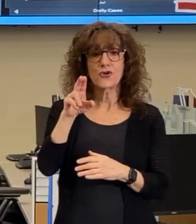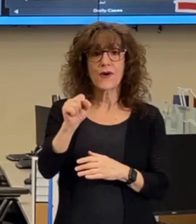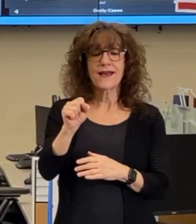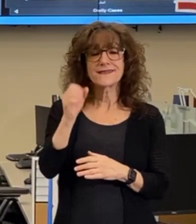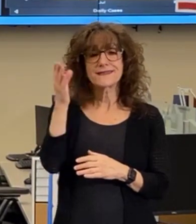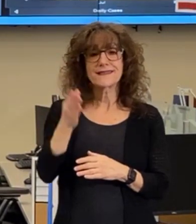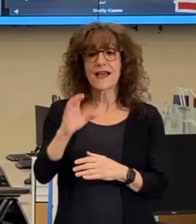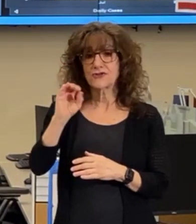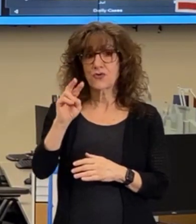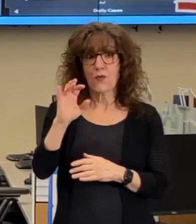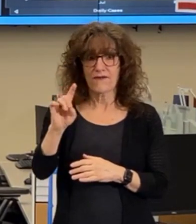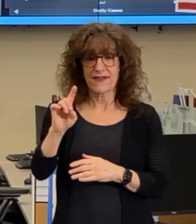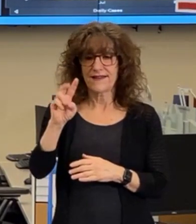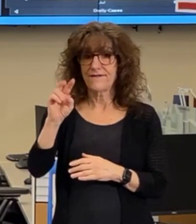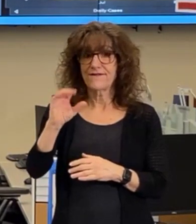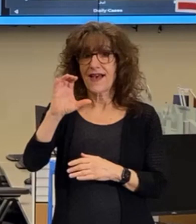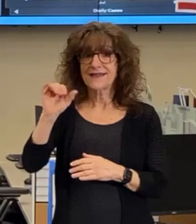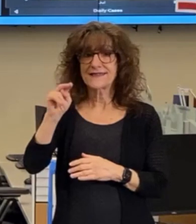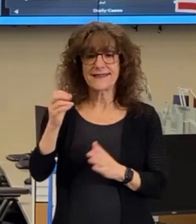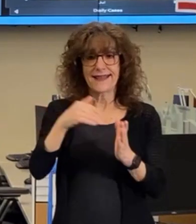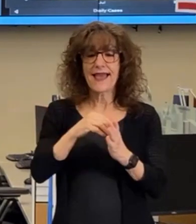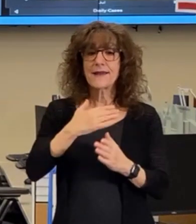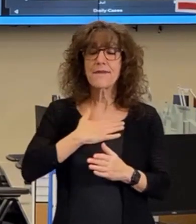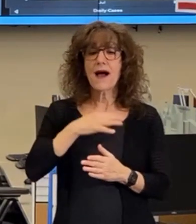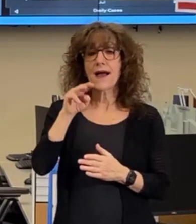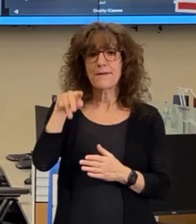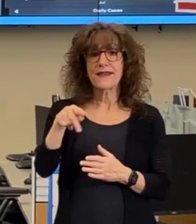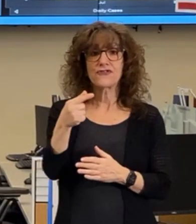mypgc.us/COVID vaccine. Again,